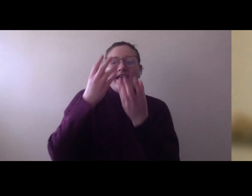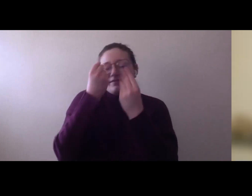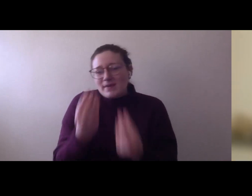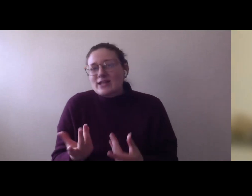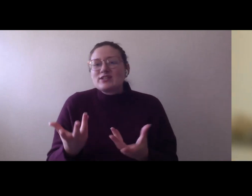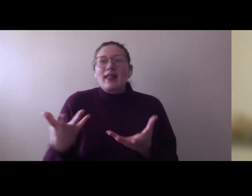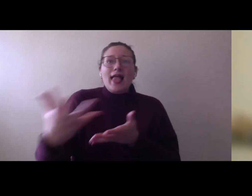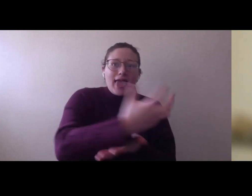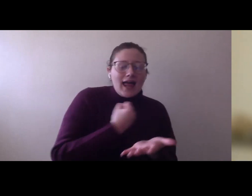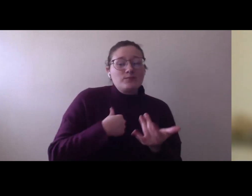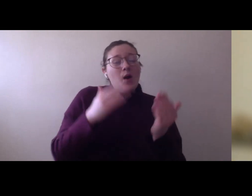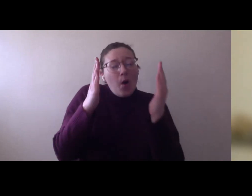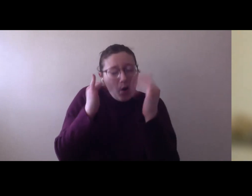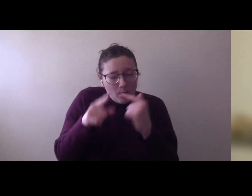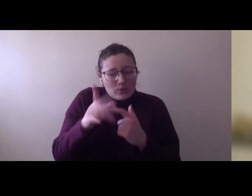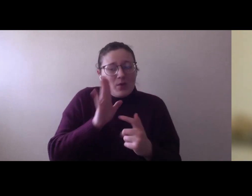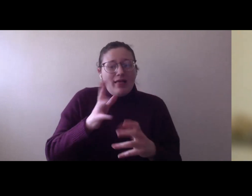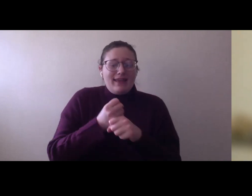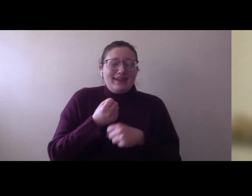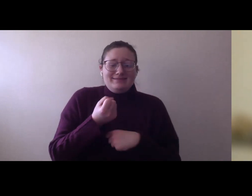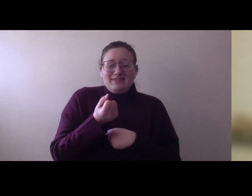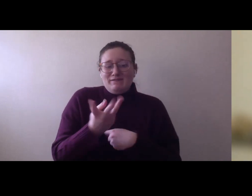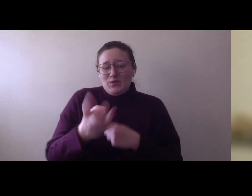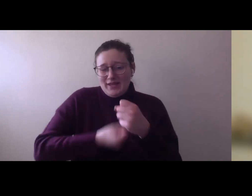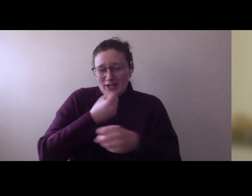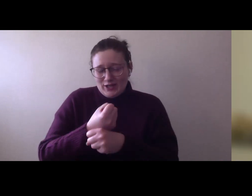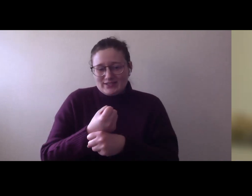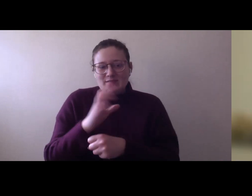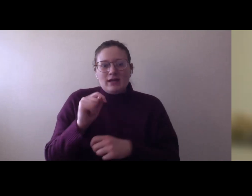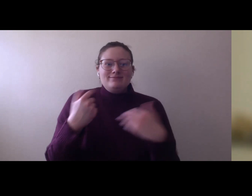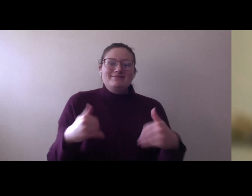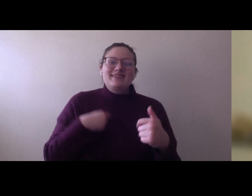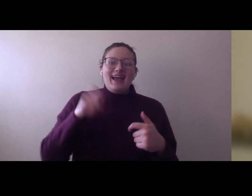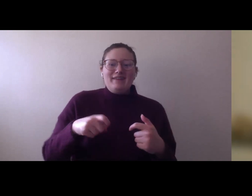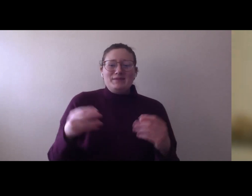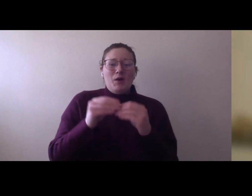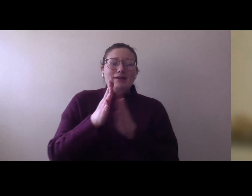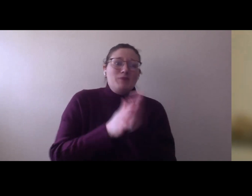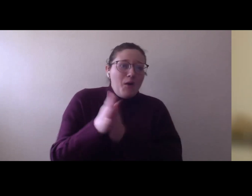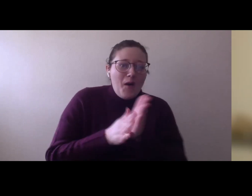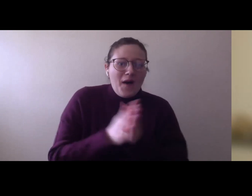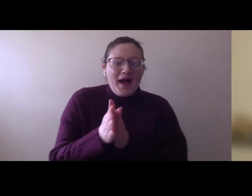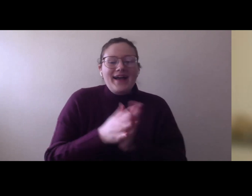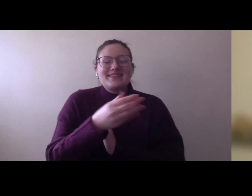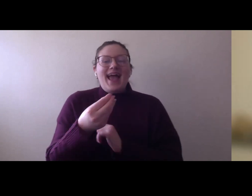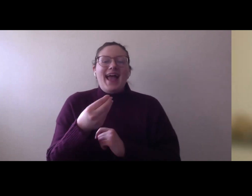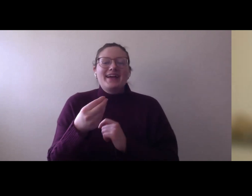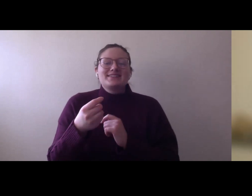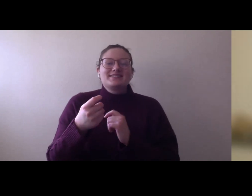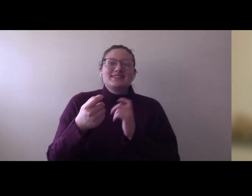anyway, so I hope to get it within the next couple of years, but I have to get more motivated. I'm publishing articles so